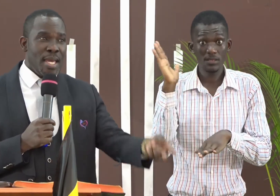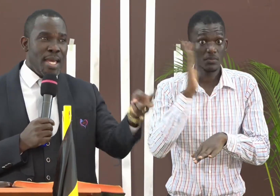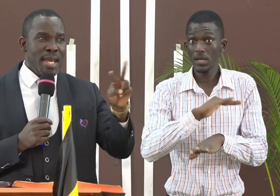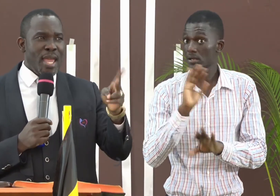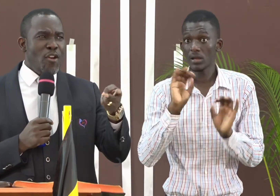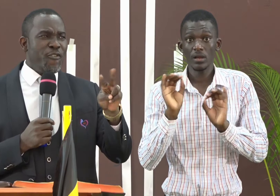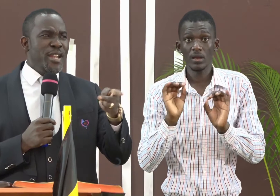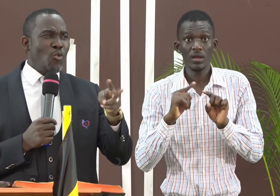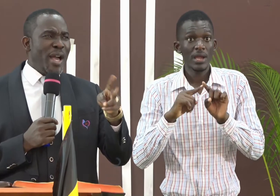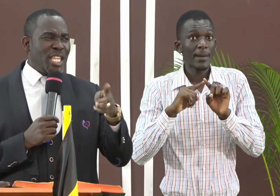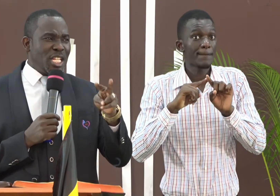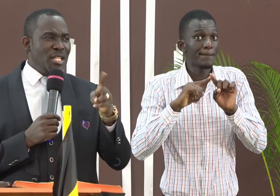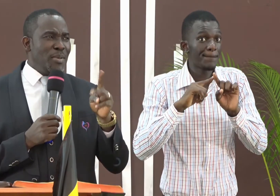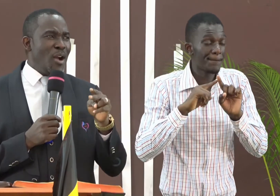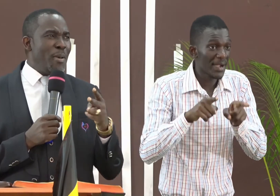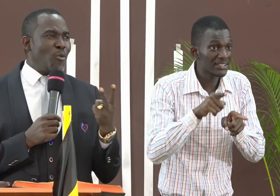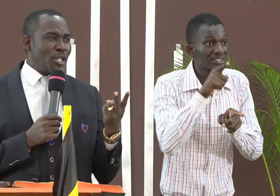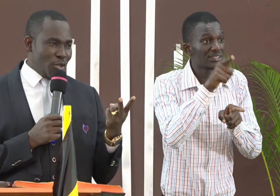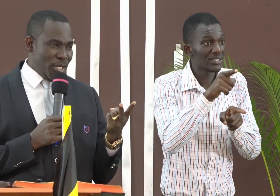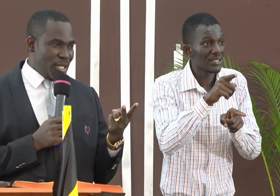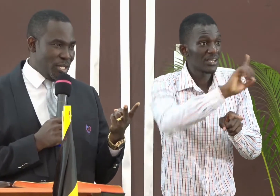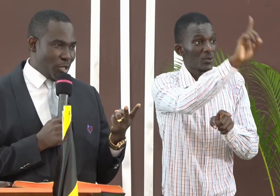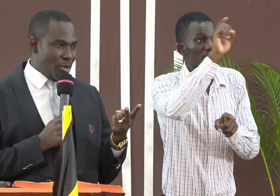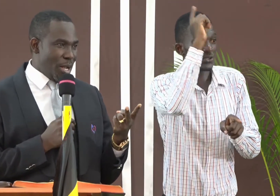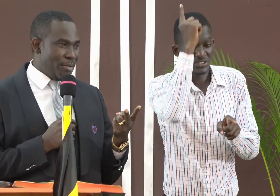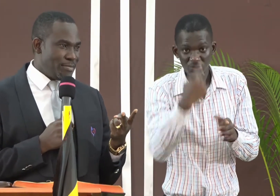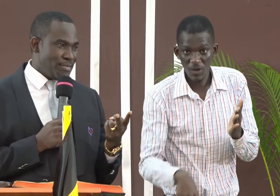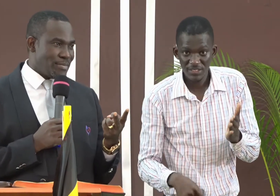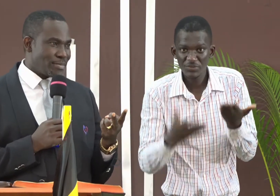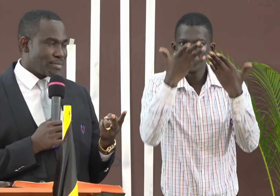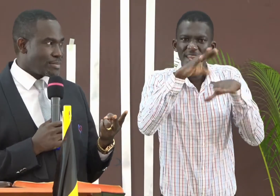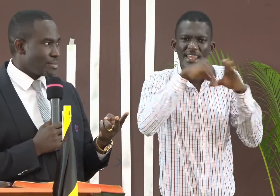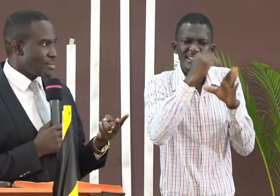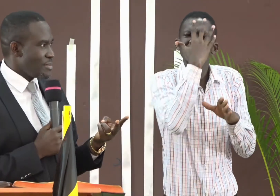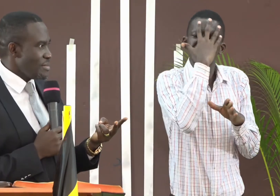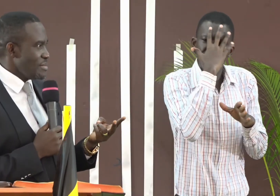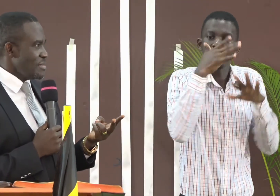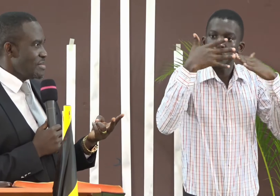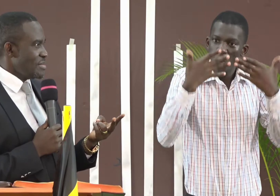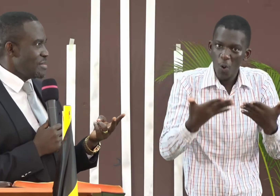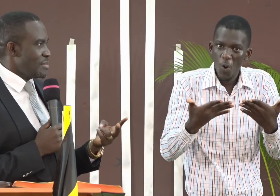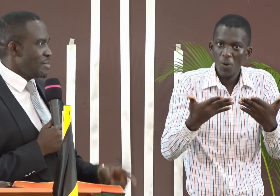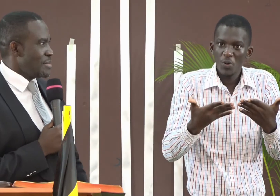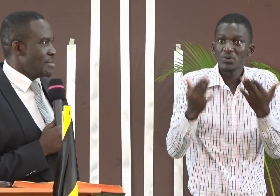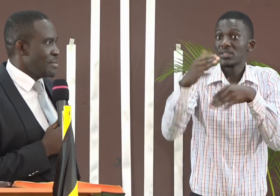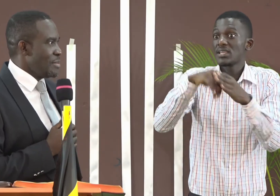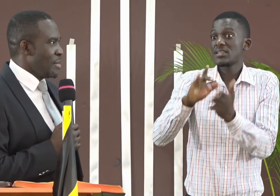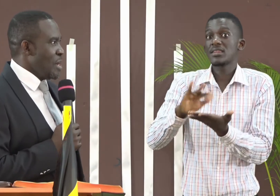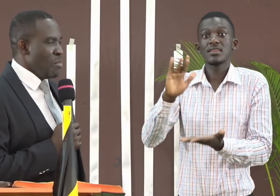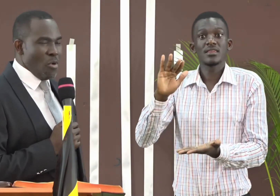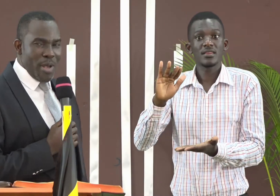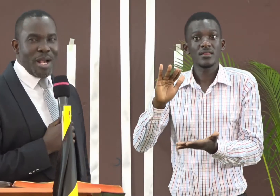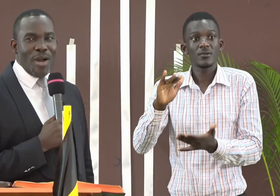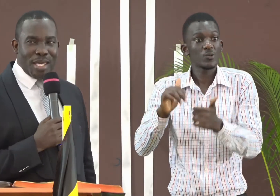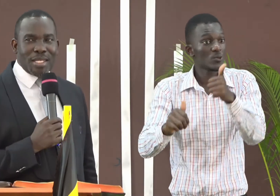is not bad. Naye ofudde kwa kitiibwa oba kwa nsonyi ky'ensonga. But is it a glorious death or a shameful